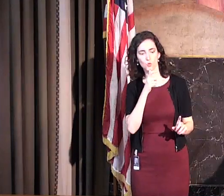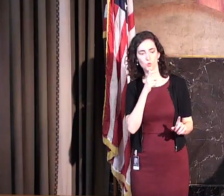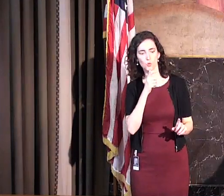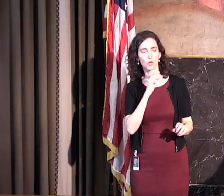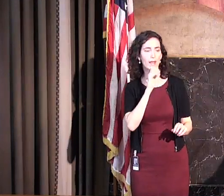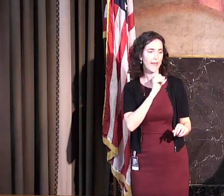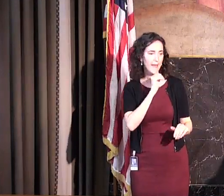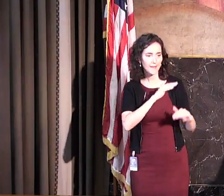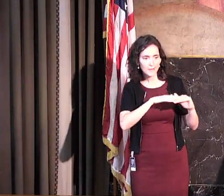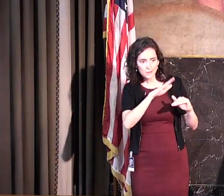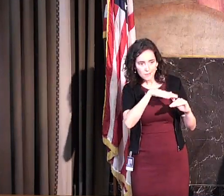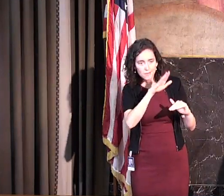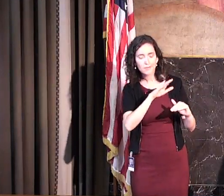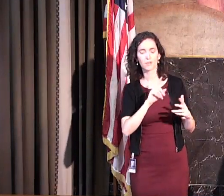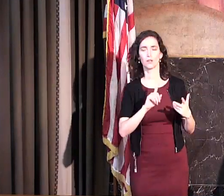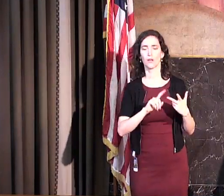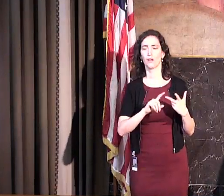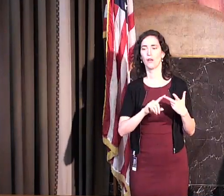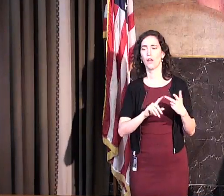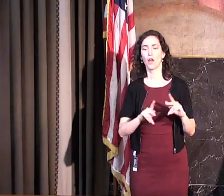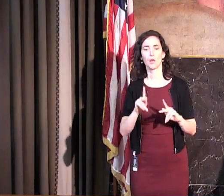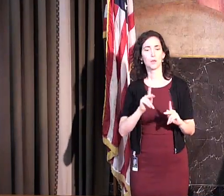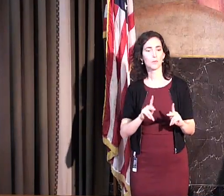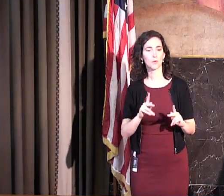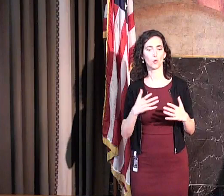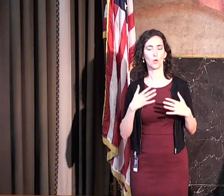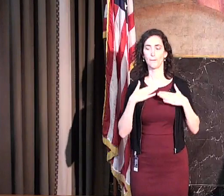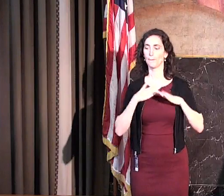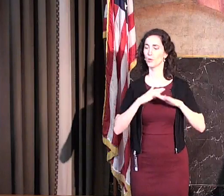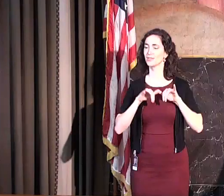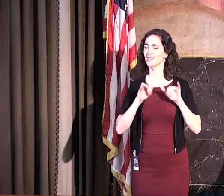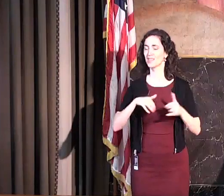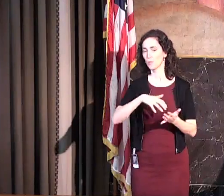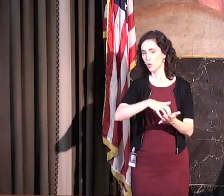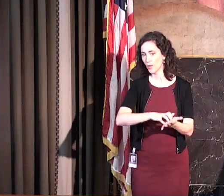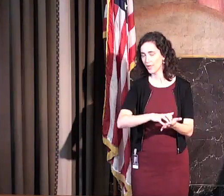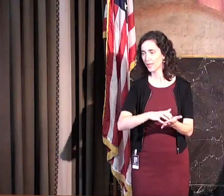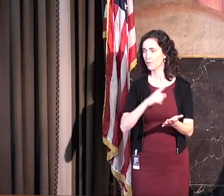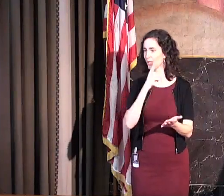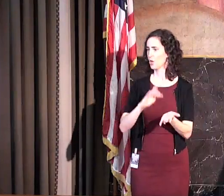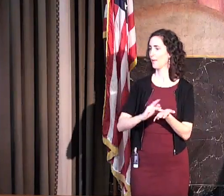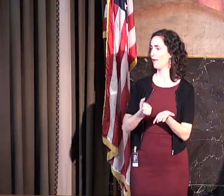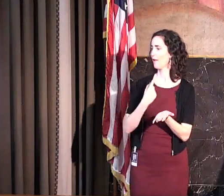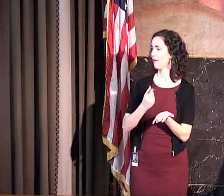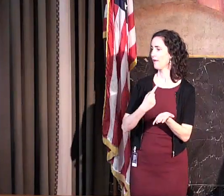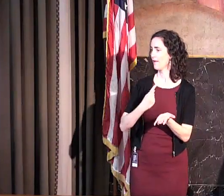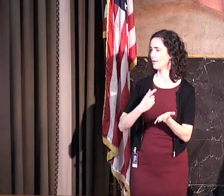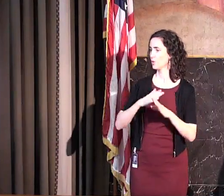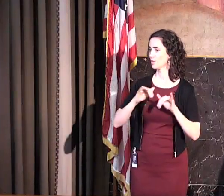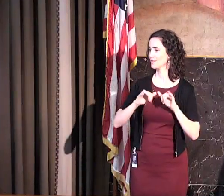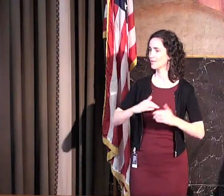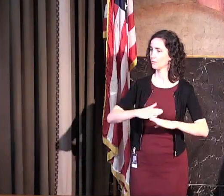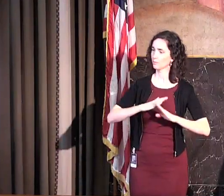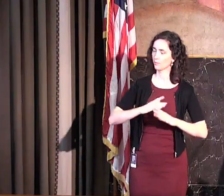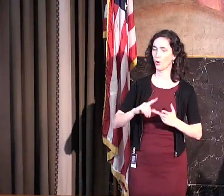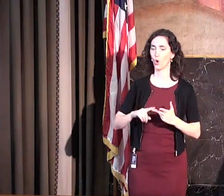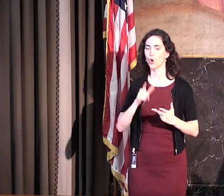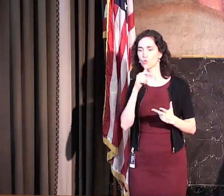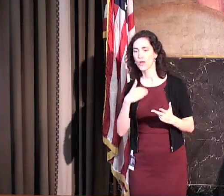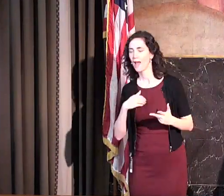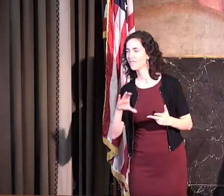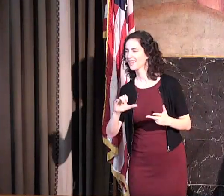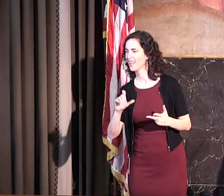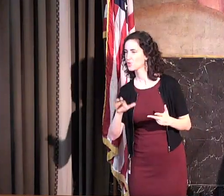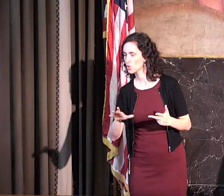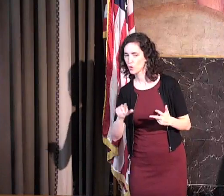above a certain age or people who have weakened immune systems because they're on immunosuppressants or cancer patients or so forth. It's possible it